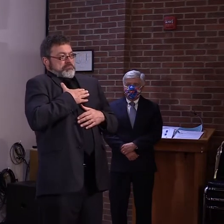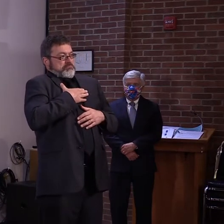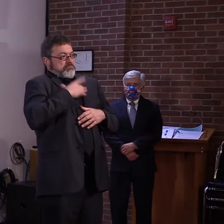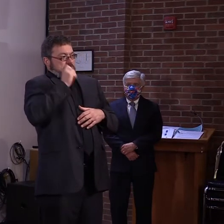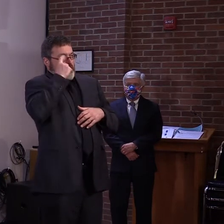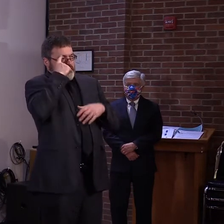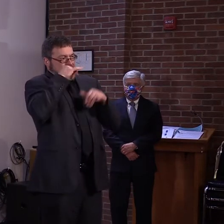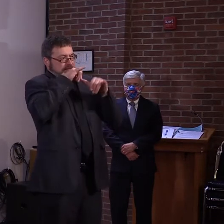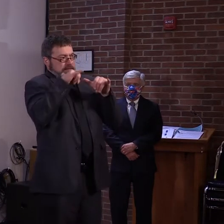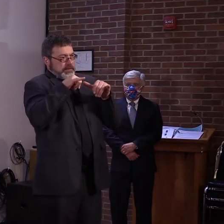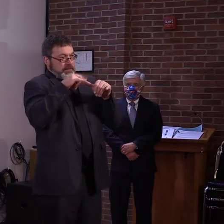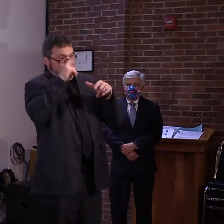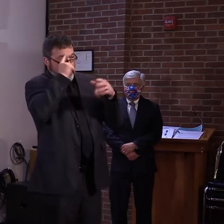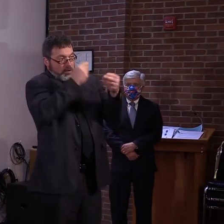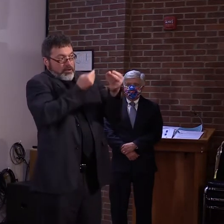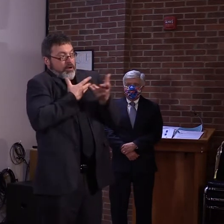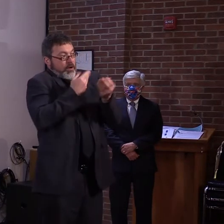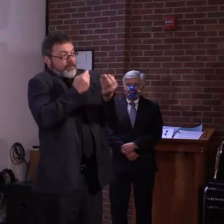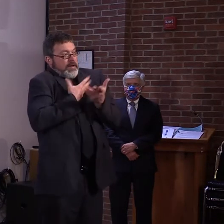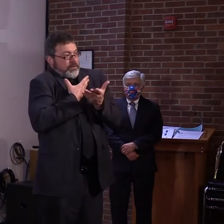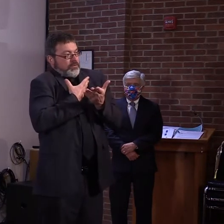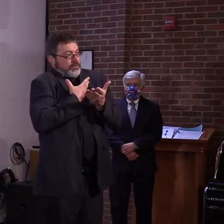or 99% of all of our cases,